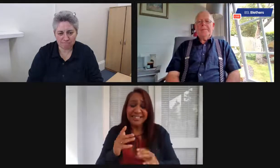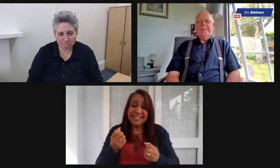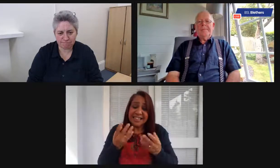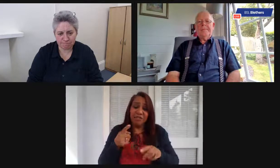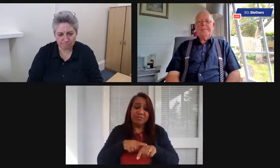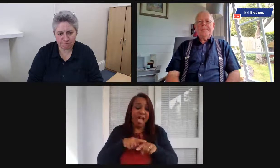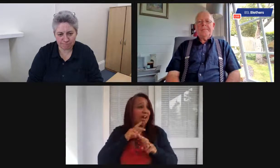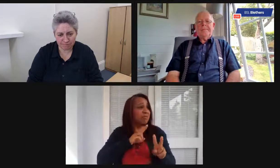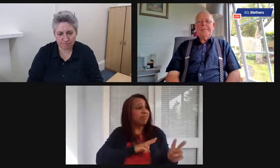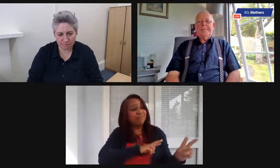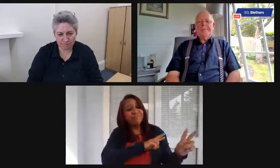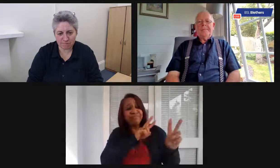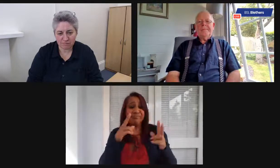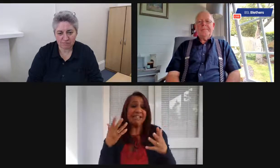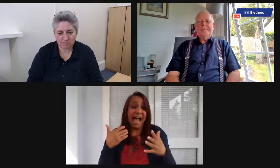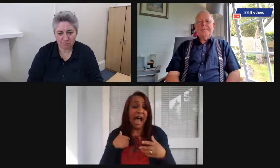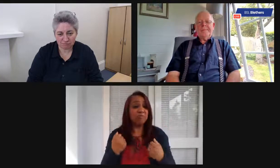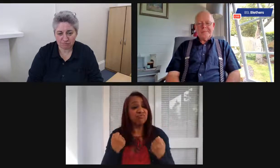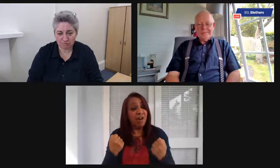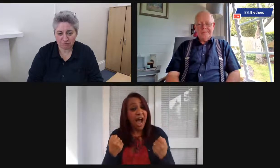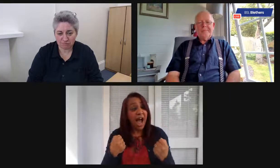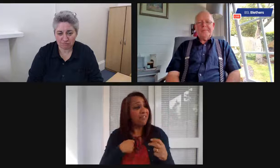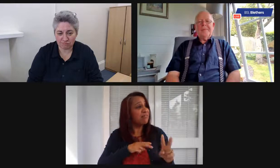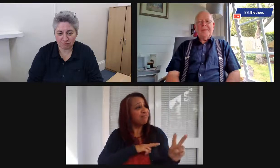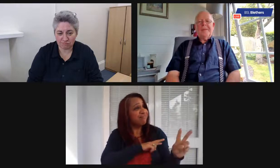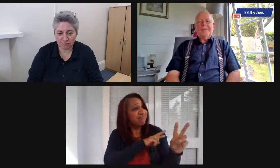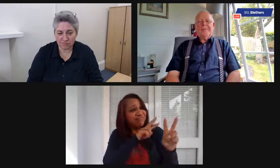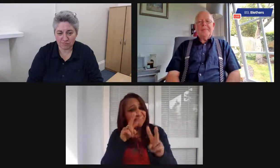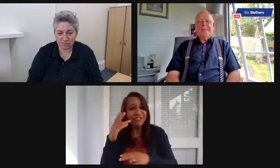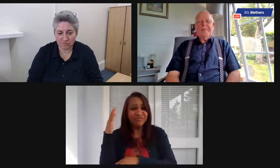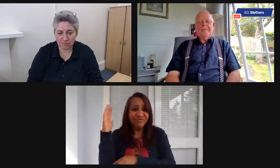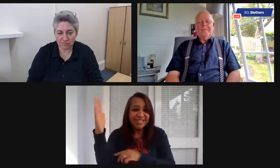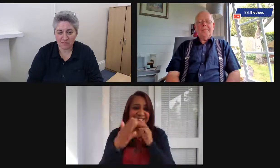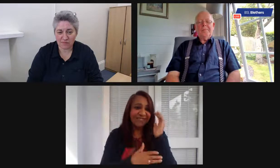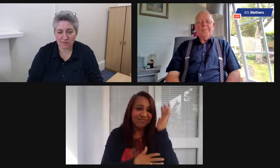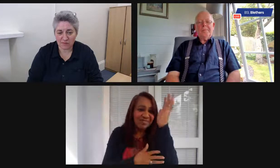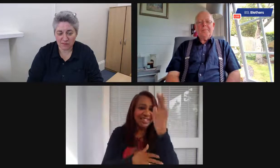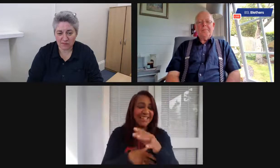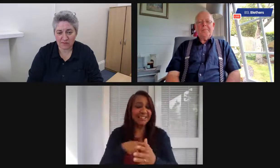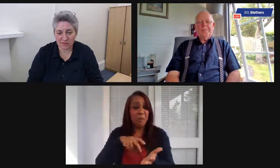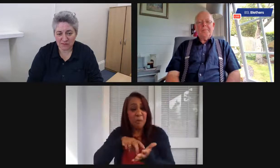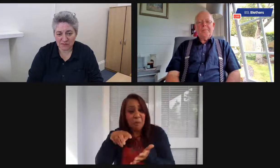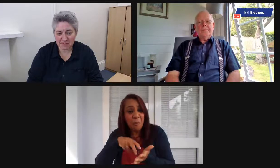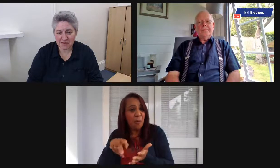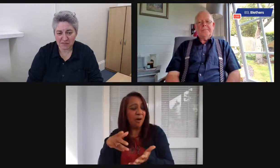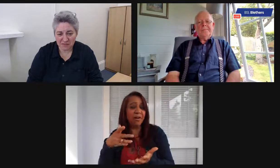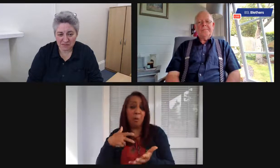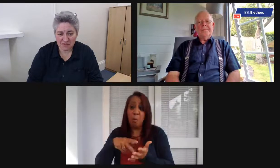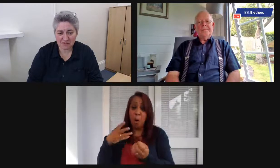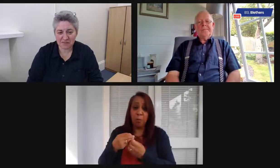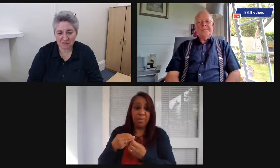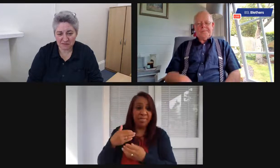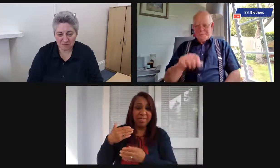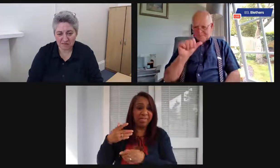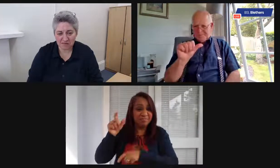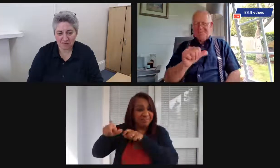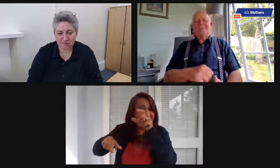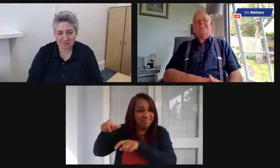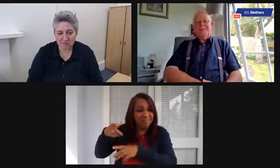all in. You don't need to rush through life. You know, even when you're driving and you're stopped at lights, you can look at things and things